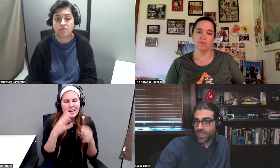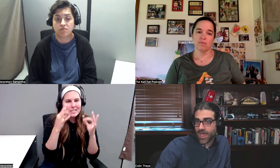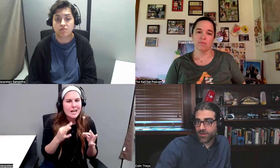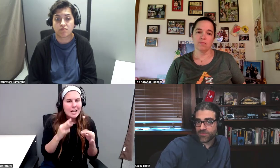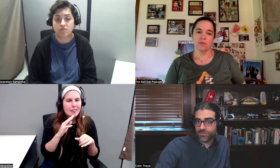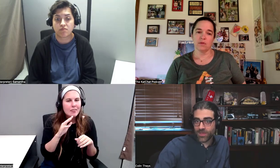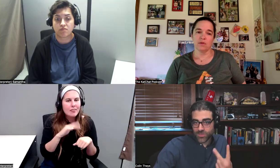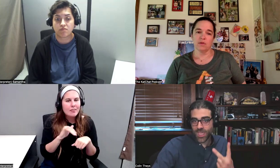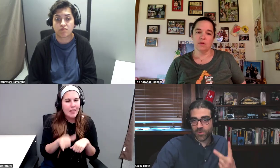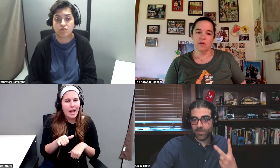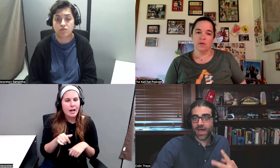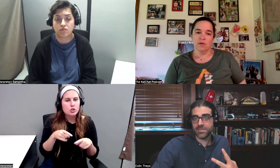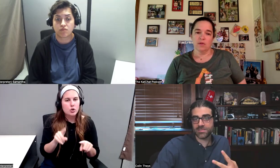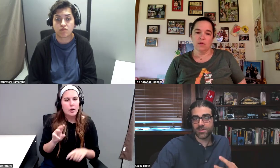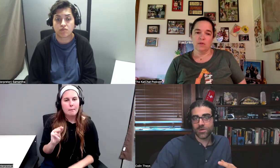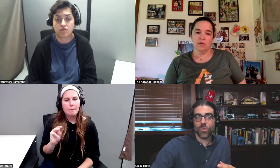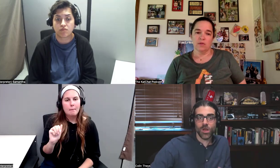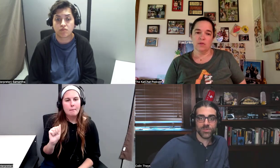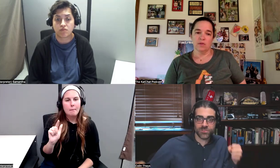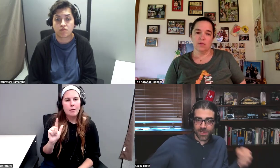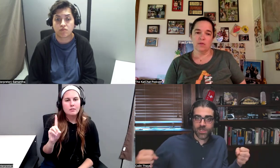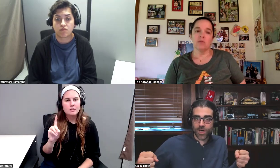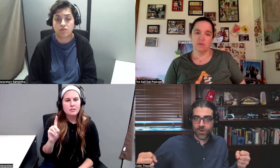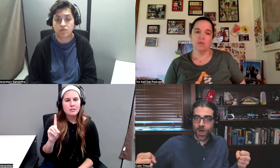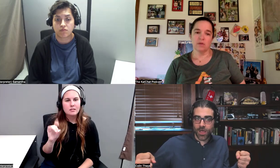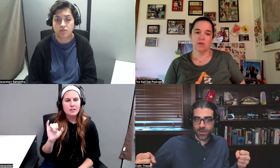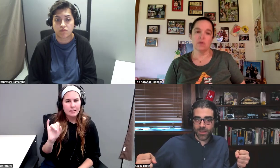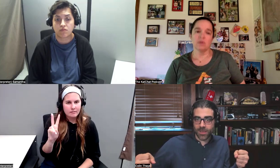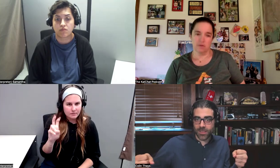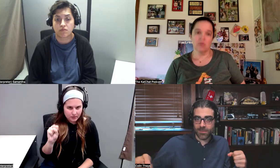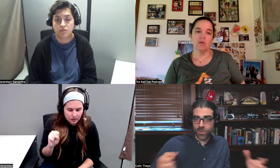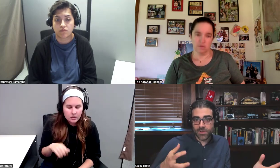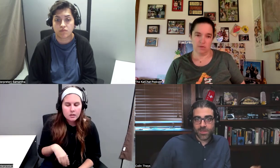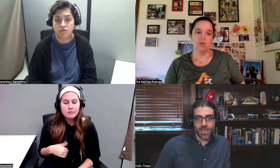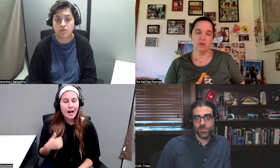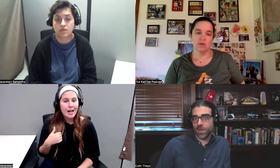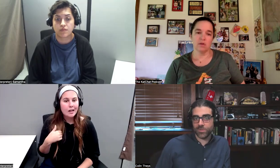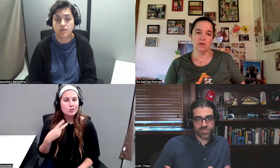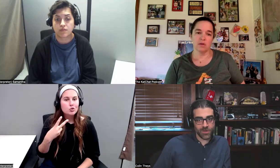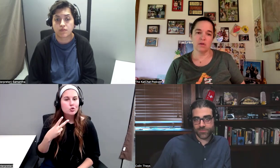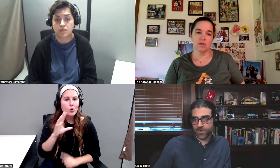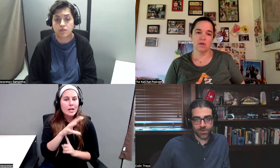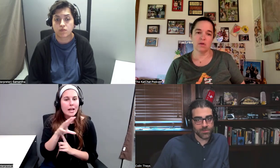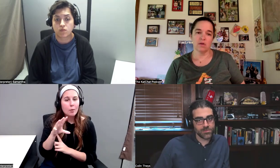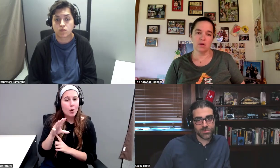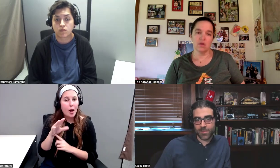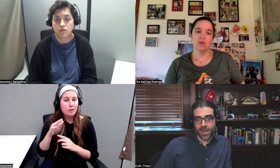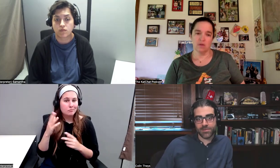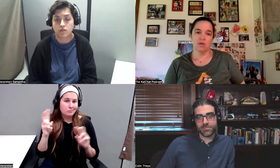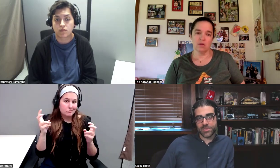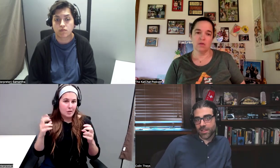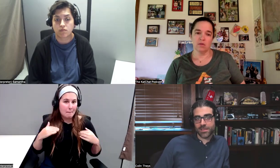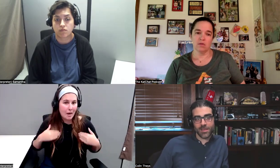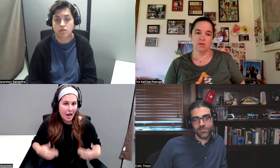basically, we have 2 camera bodies, one which is ready to go on gimbal, and one which is ready for